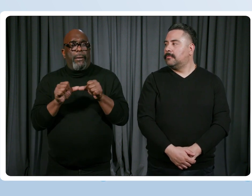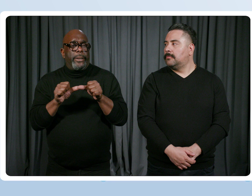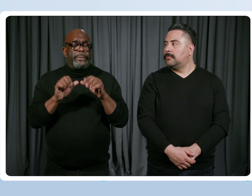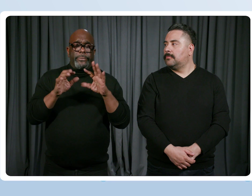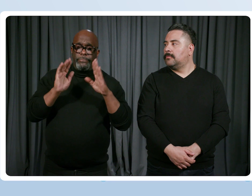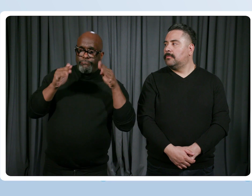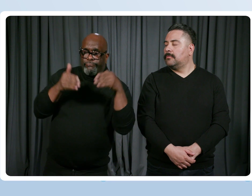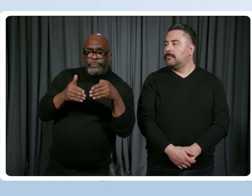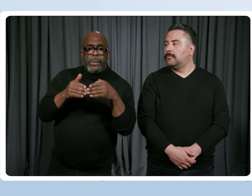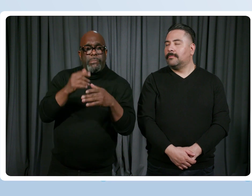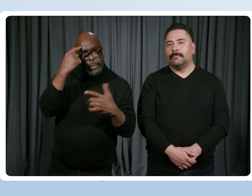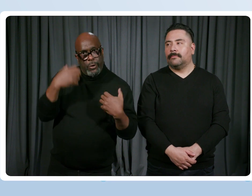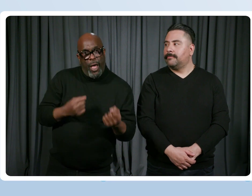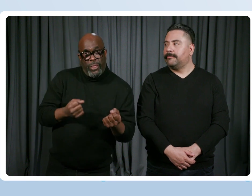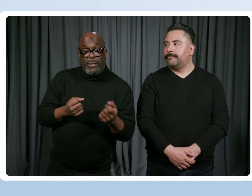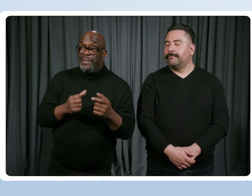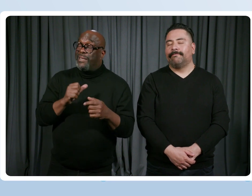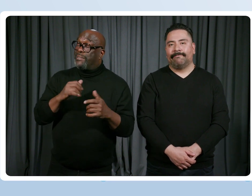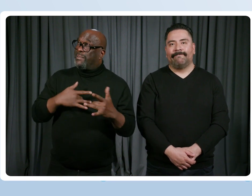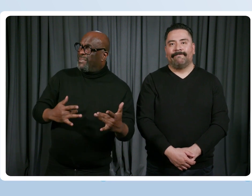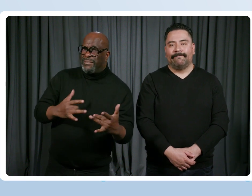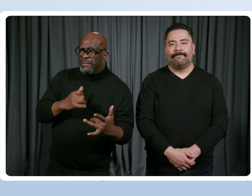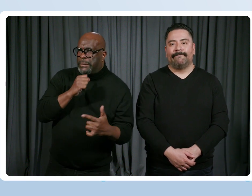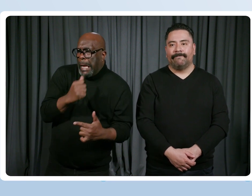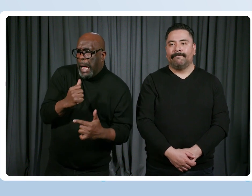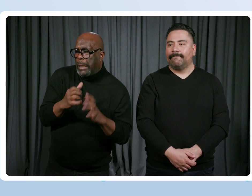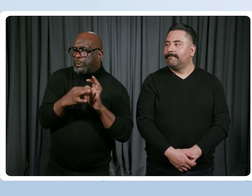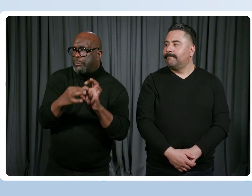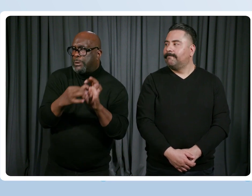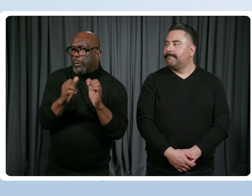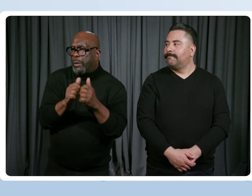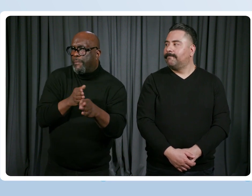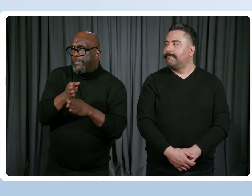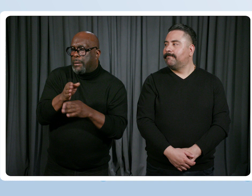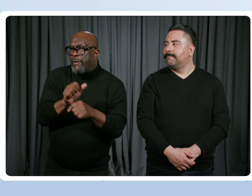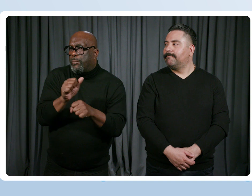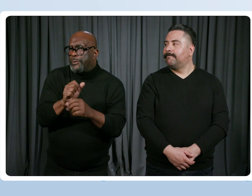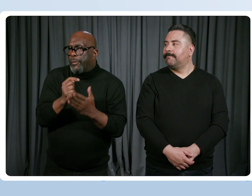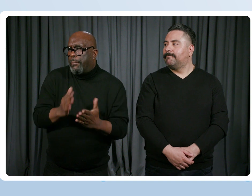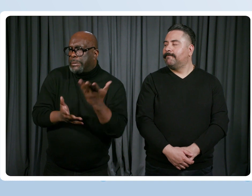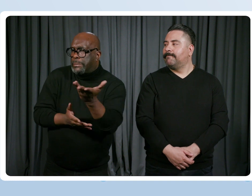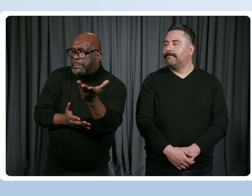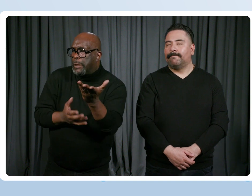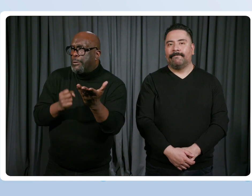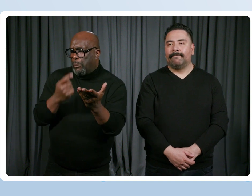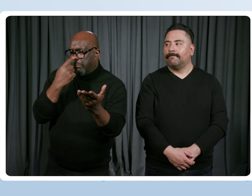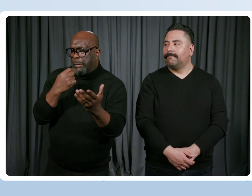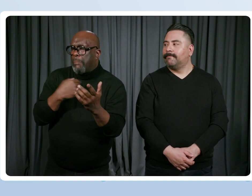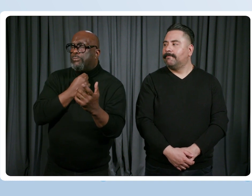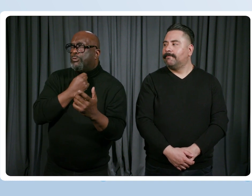like mental health. And so that is not something that I would have associated the field of occupational therapy with. So I'm just wondering,